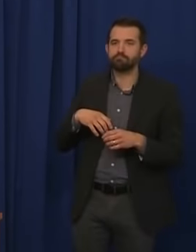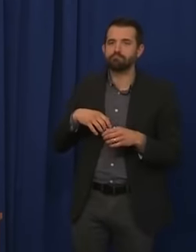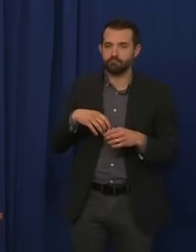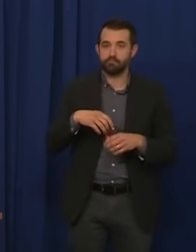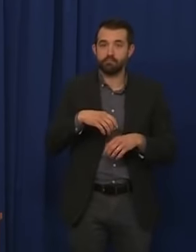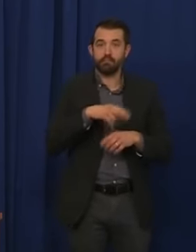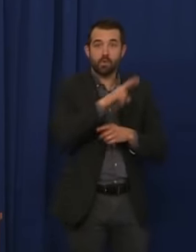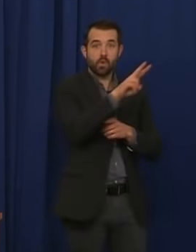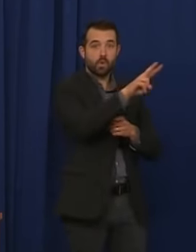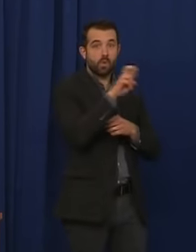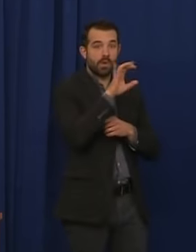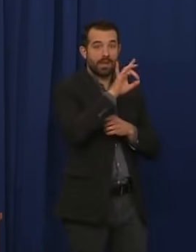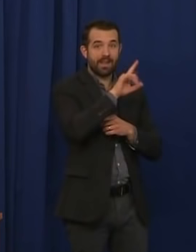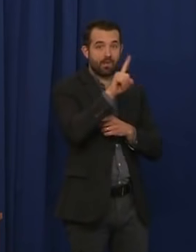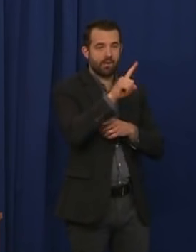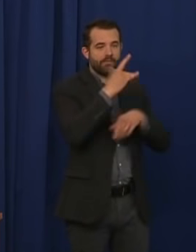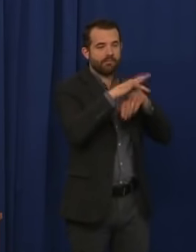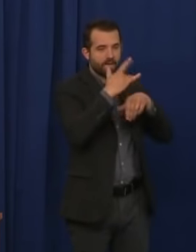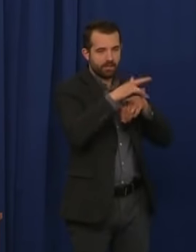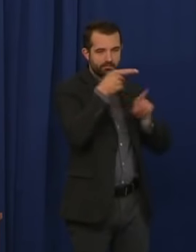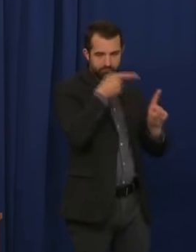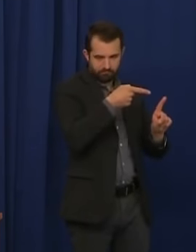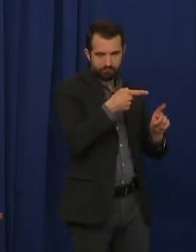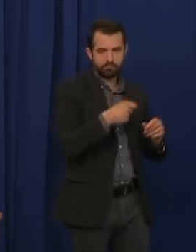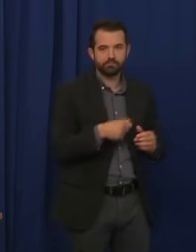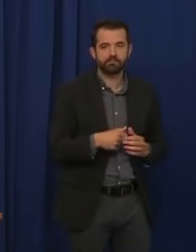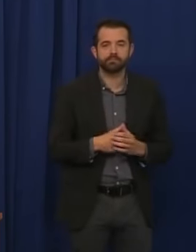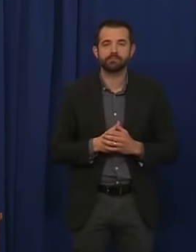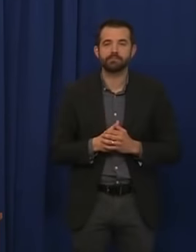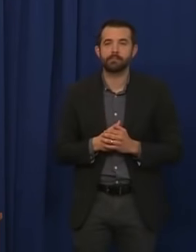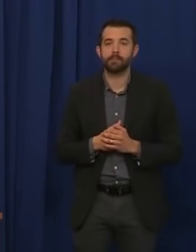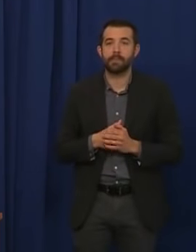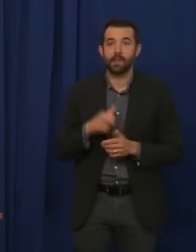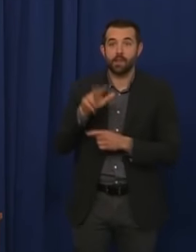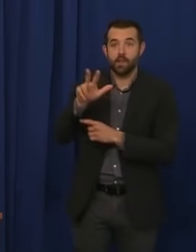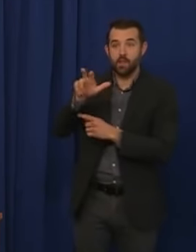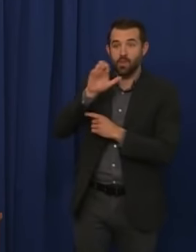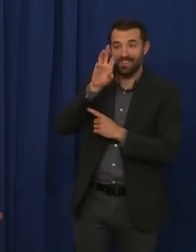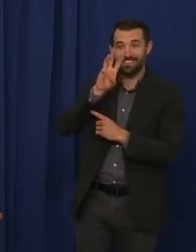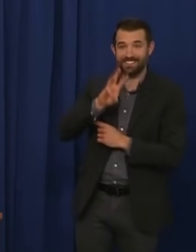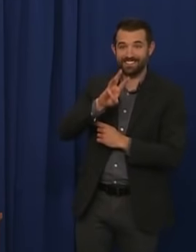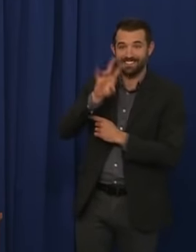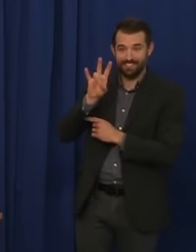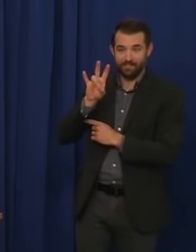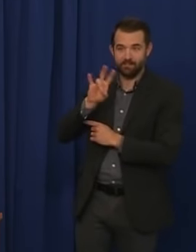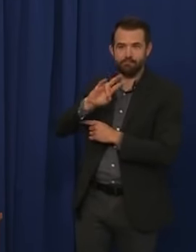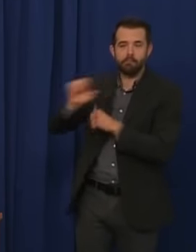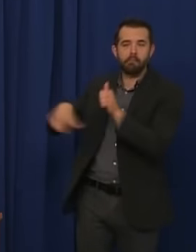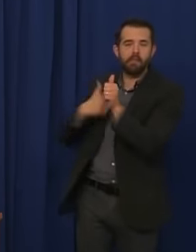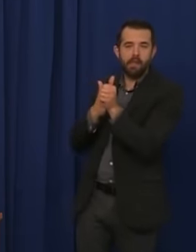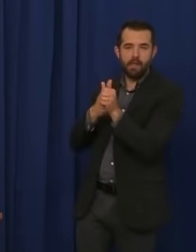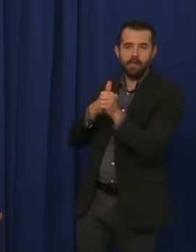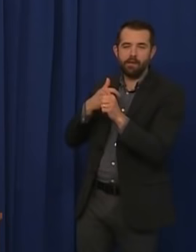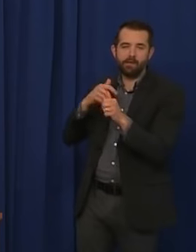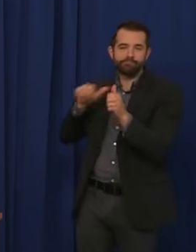281 of which are available, and there remain available 367 alternative